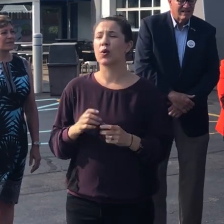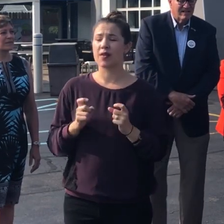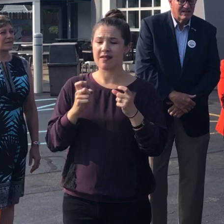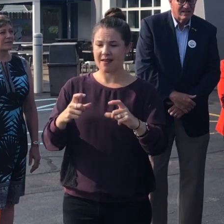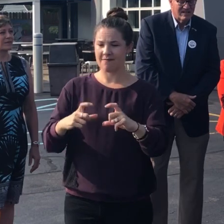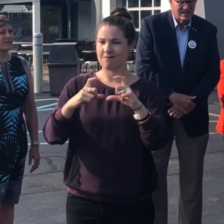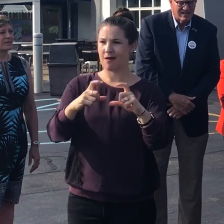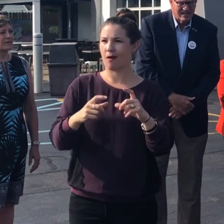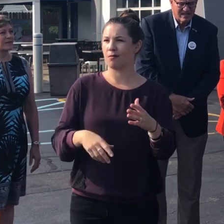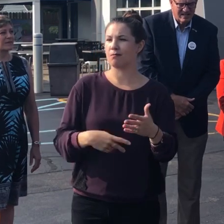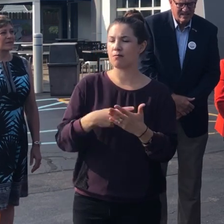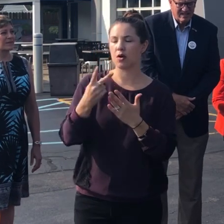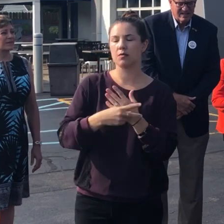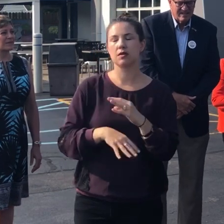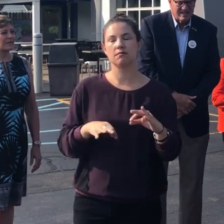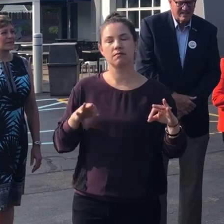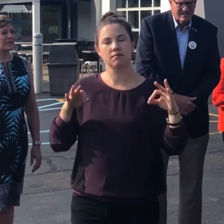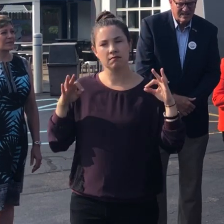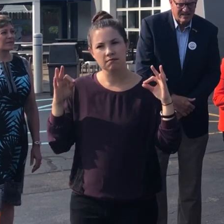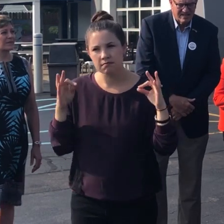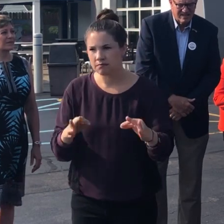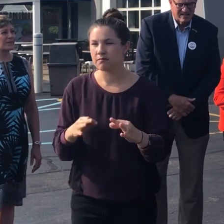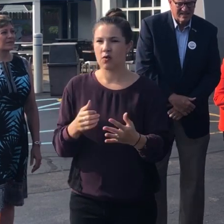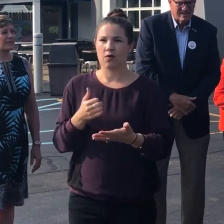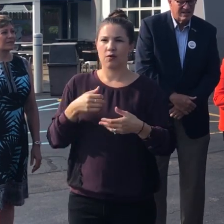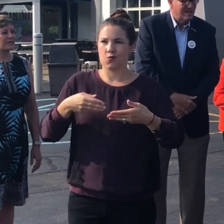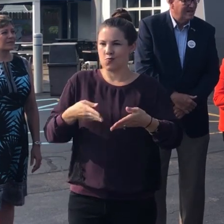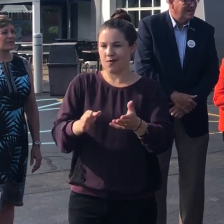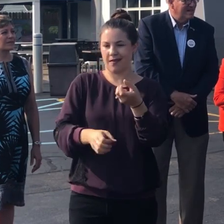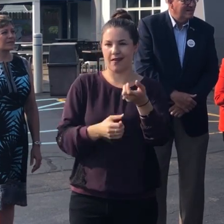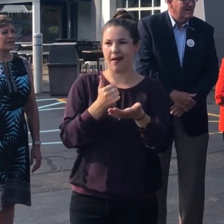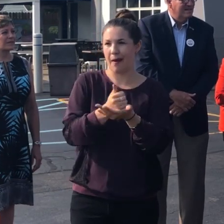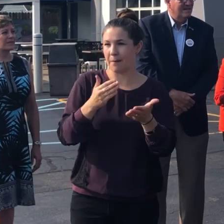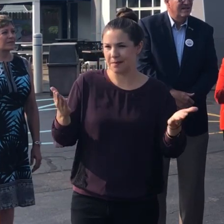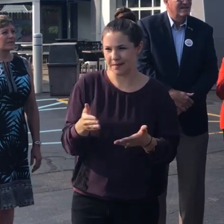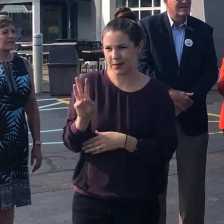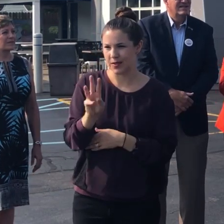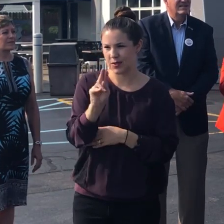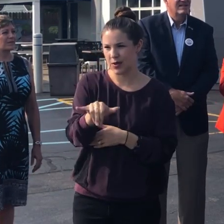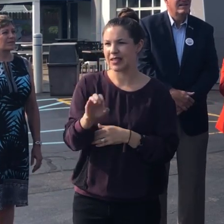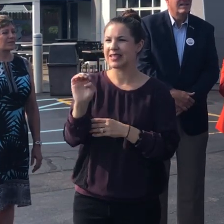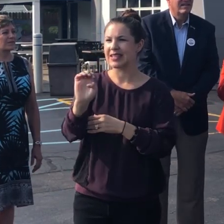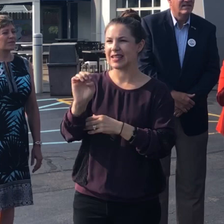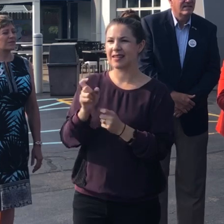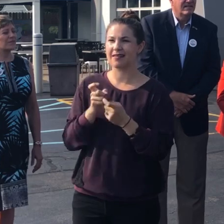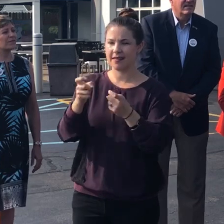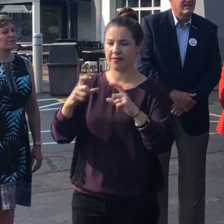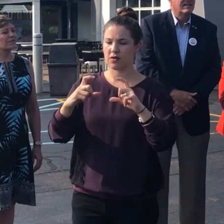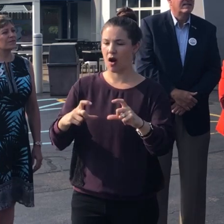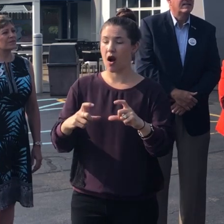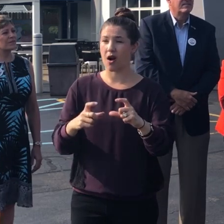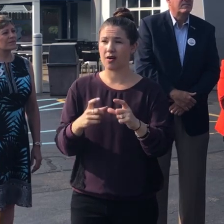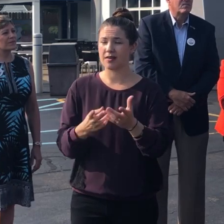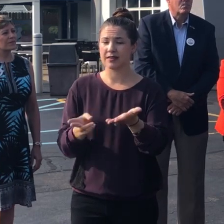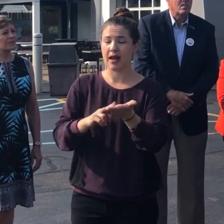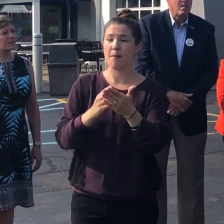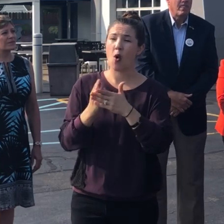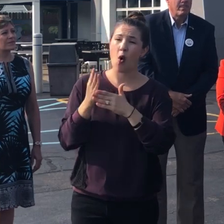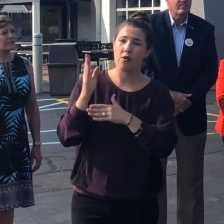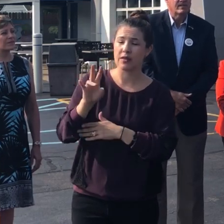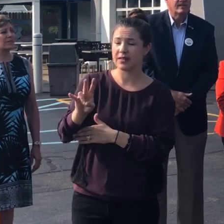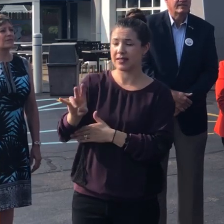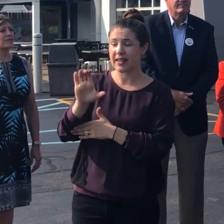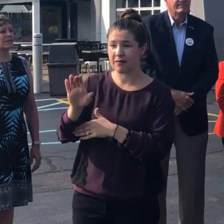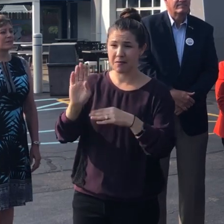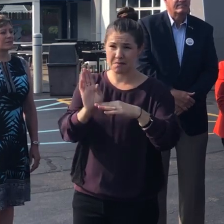perfect complement for what needed to take place here in Western New York. And that eGift card program signed up over 700